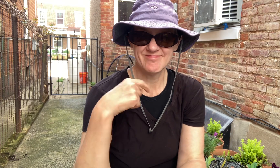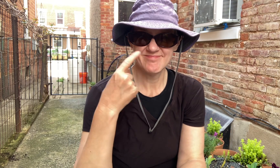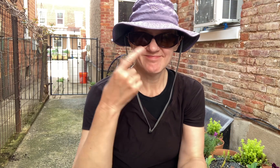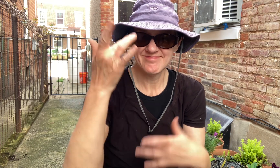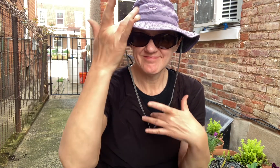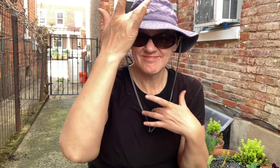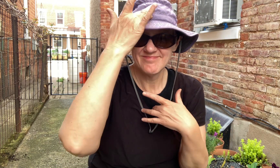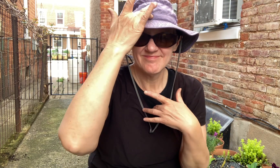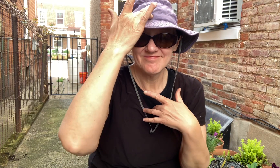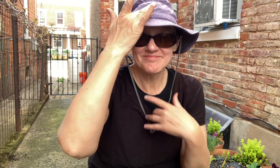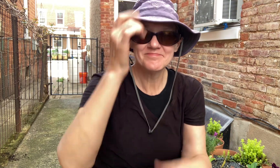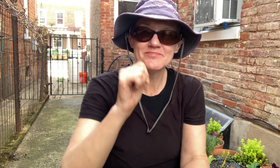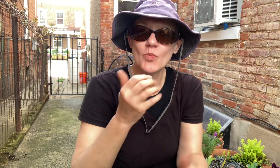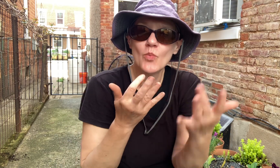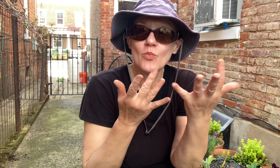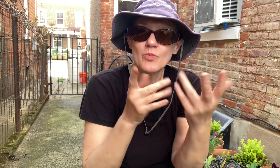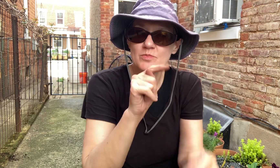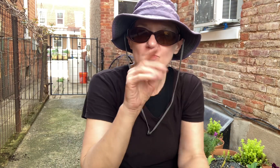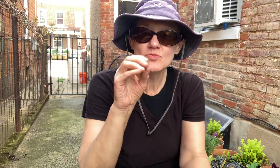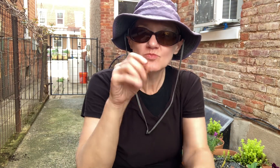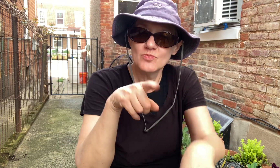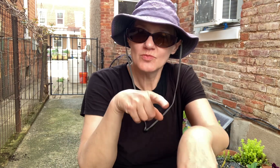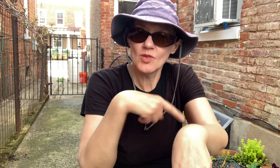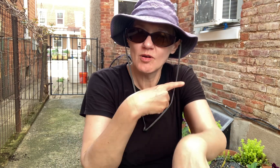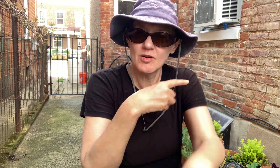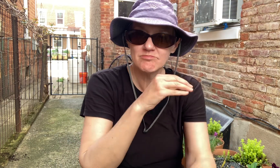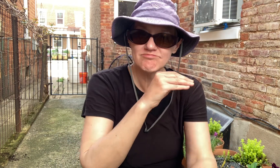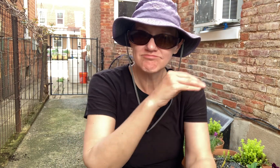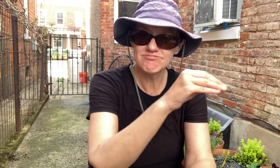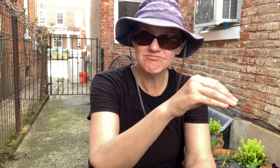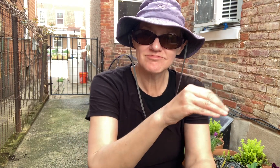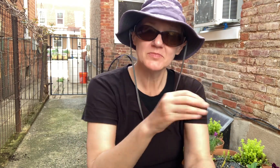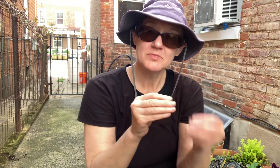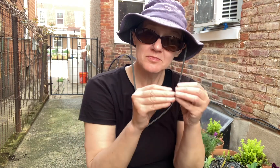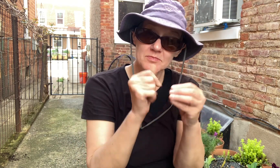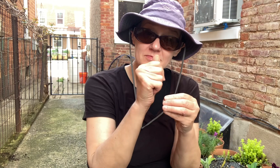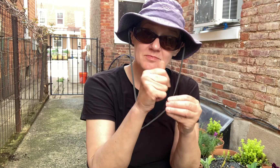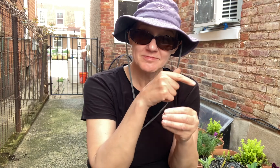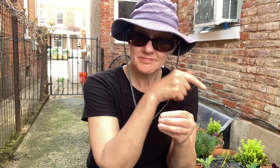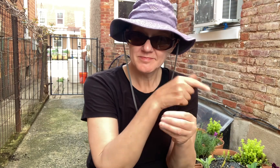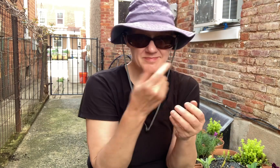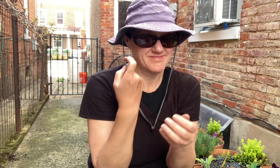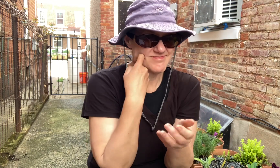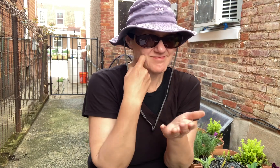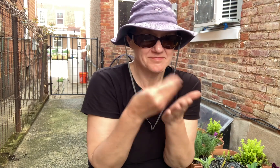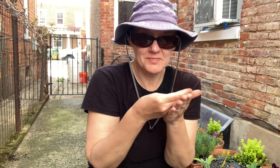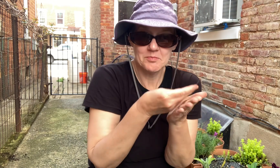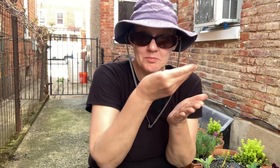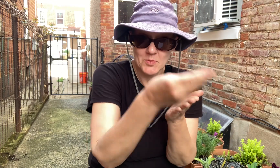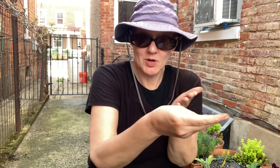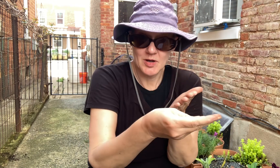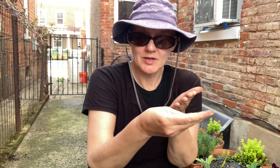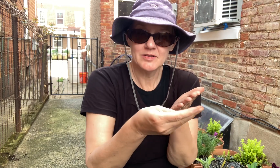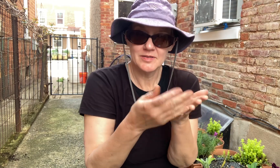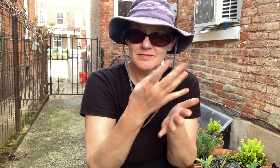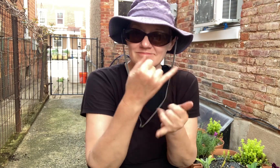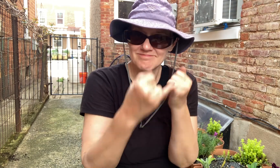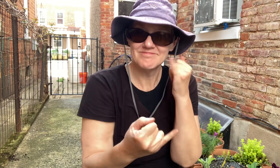too small. They looked really sick. I really waited too late in the fall to plant them. So most of these pansies I